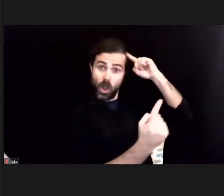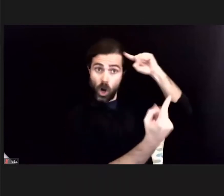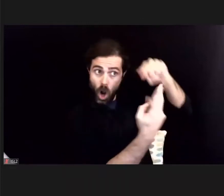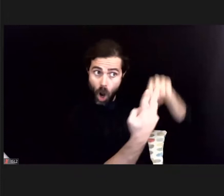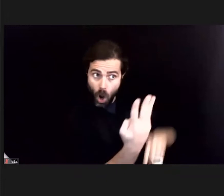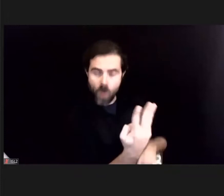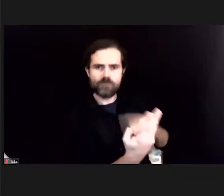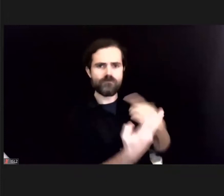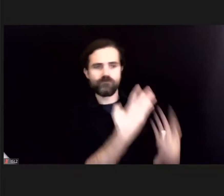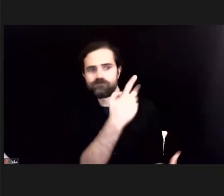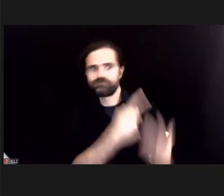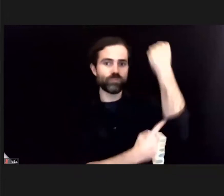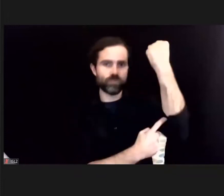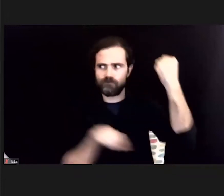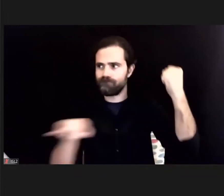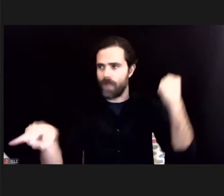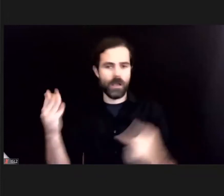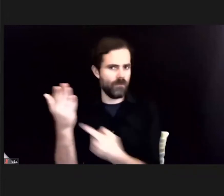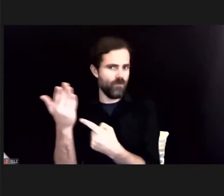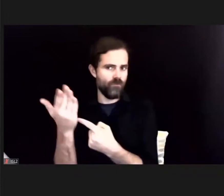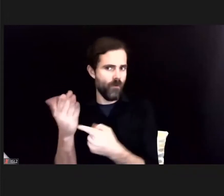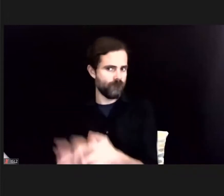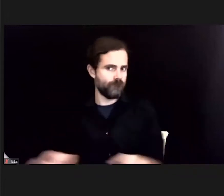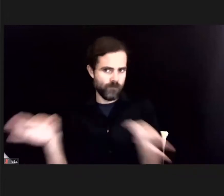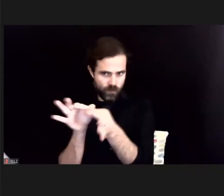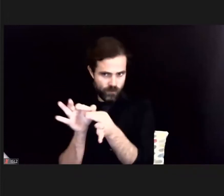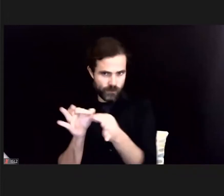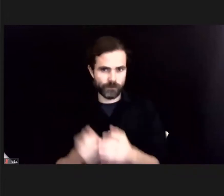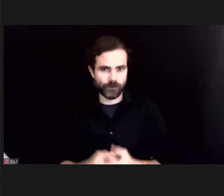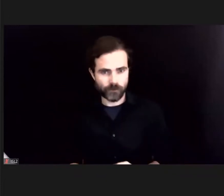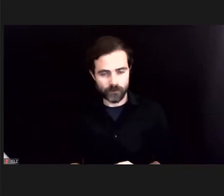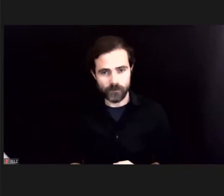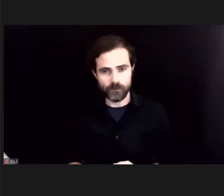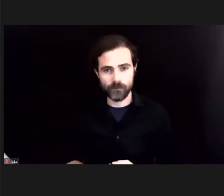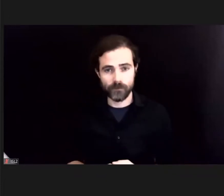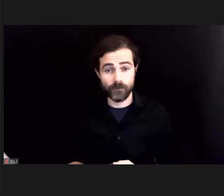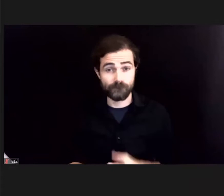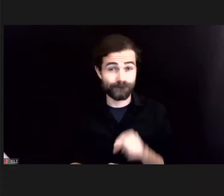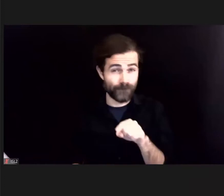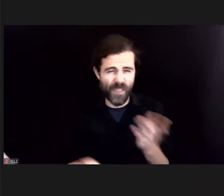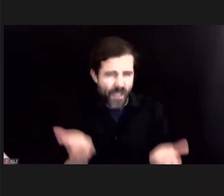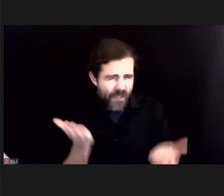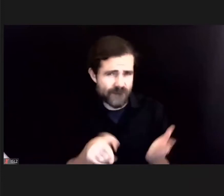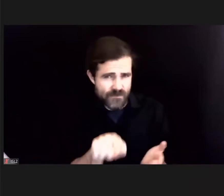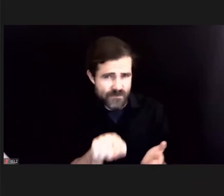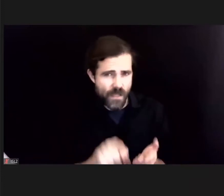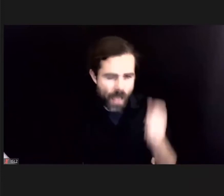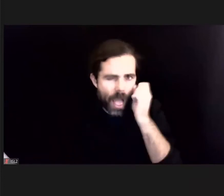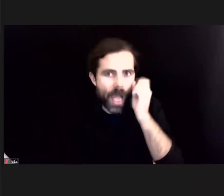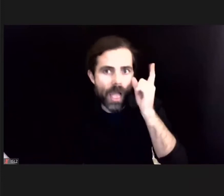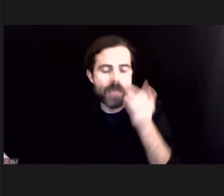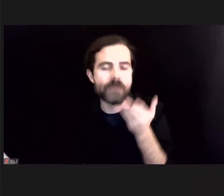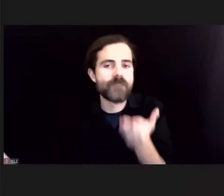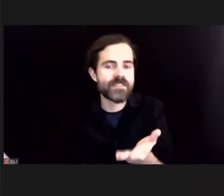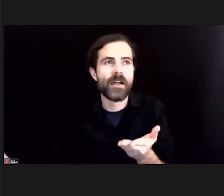improve services and life of service users. If you understand that this project seeks to identify, analyze, and disseminate